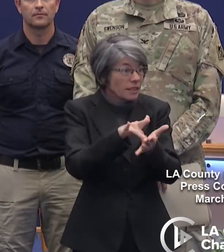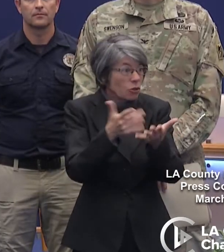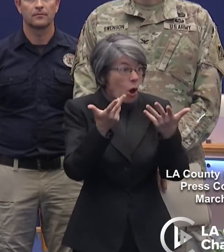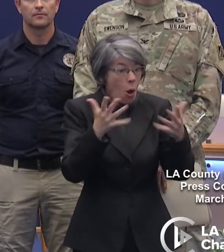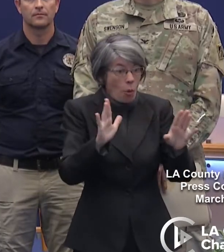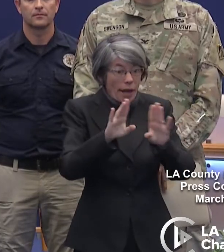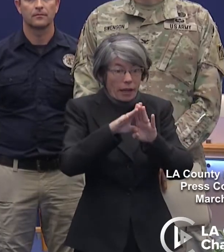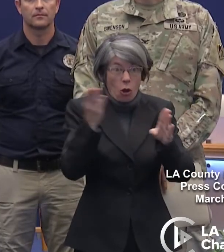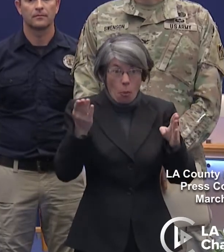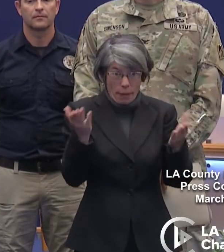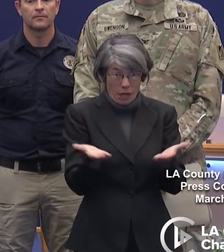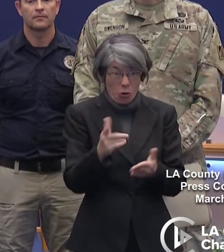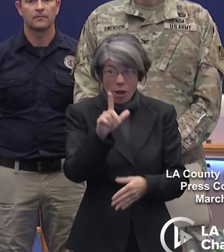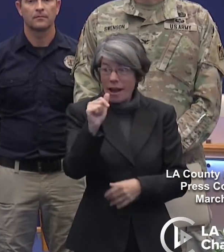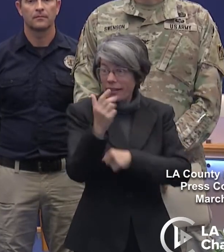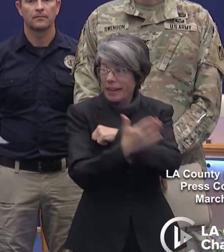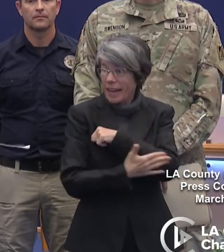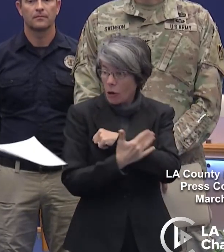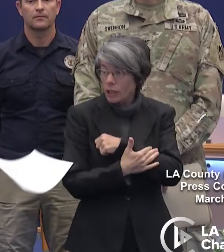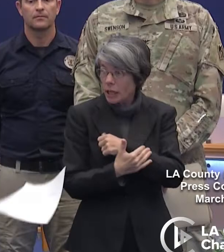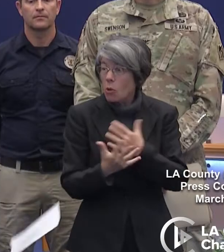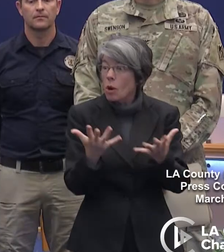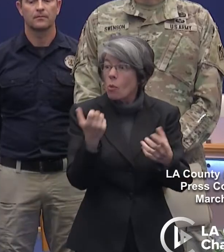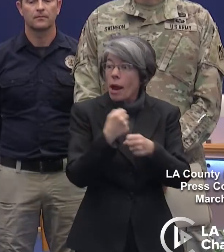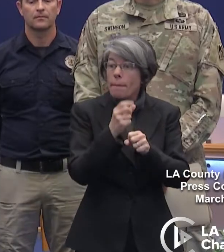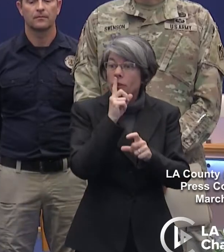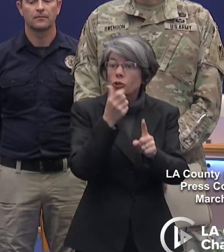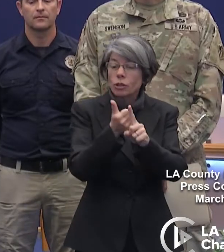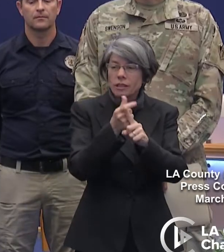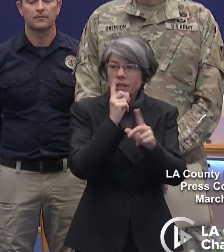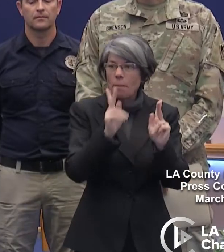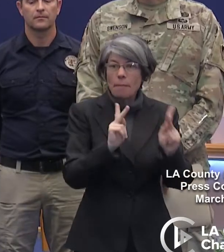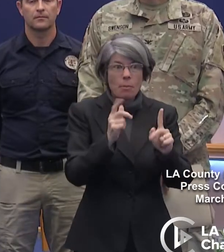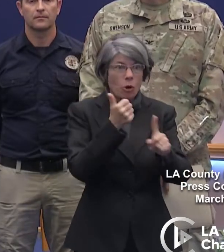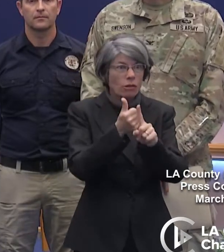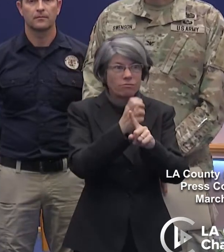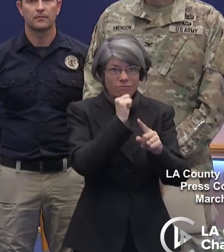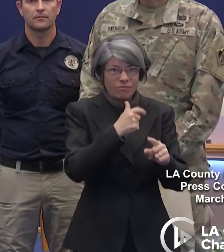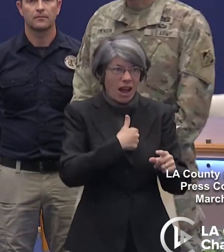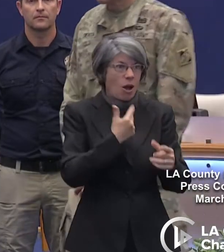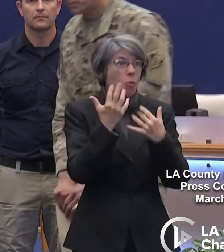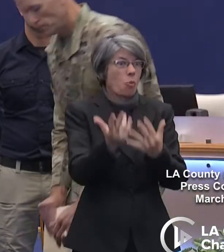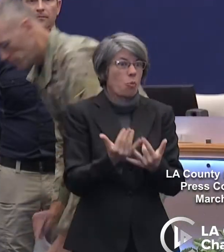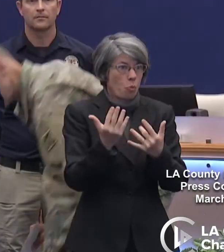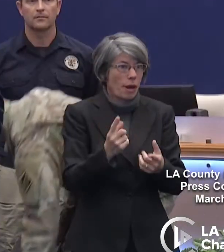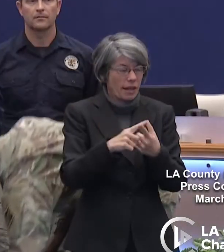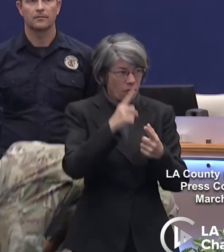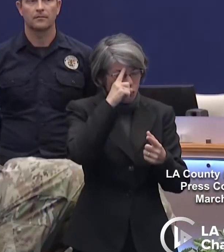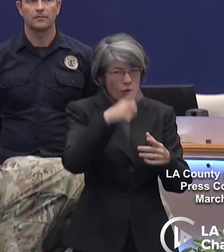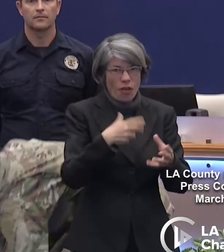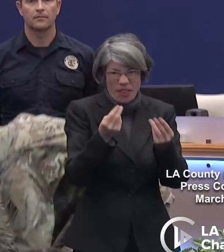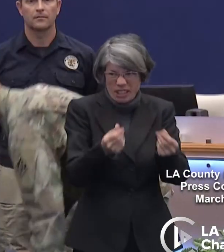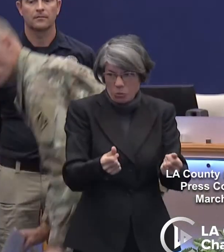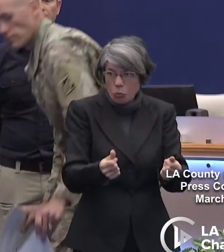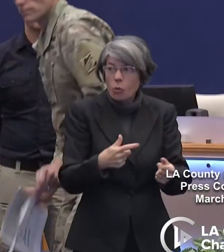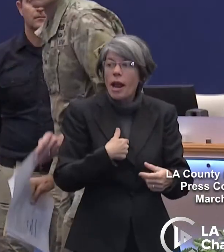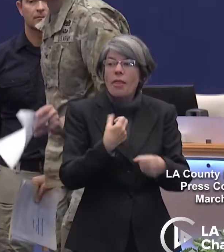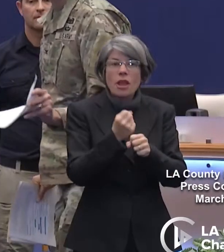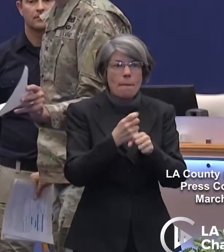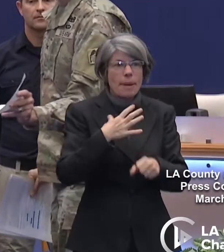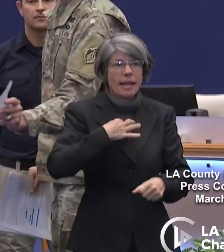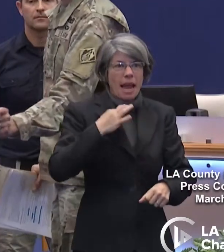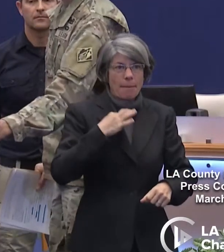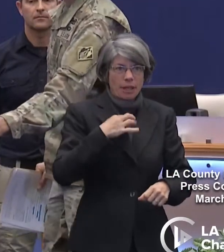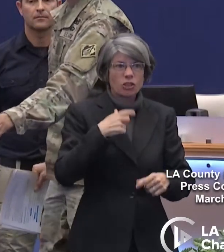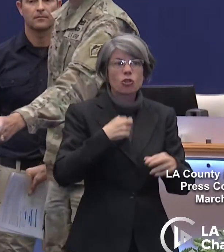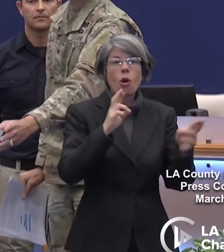in LA County. We want to make sure that people aren't waiting for their debris removal to start the process of rebuilding, that in fact they're making applications